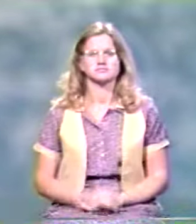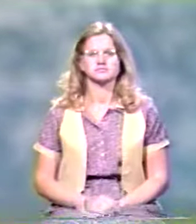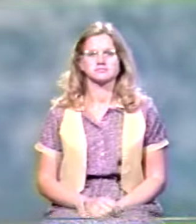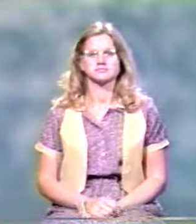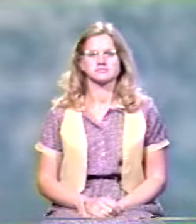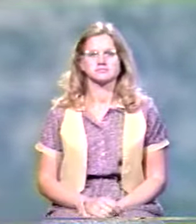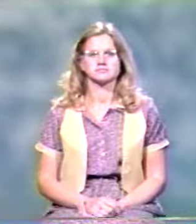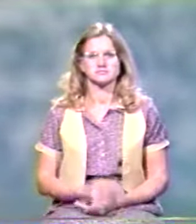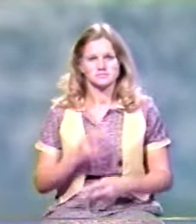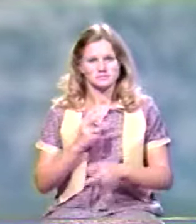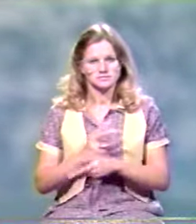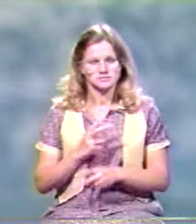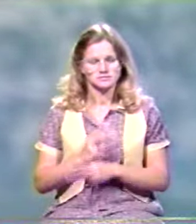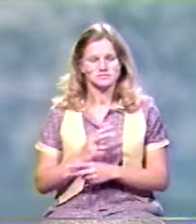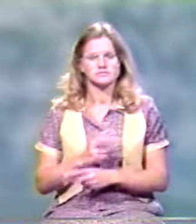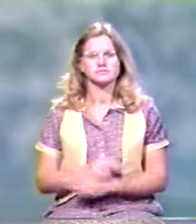To take care of.